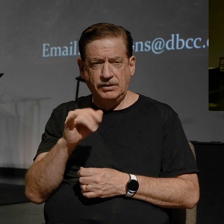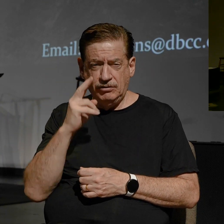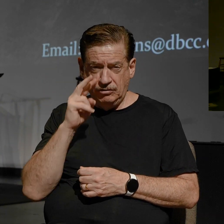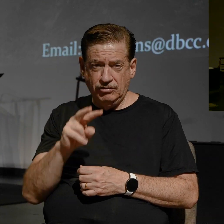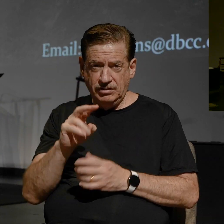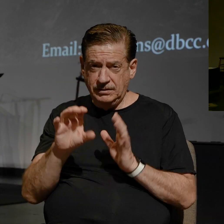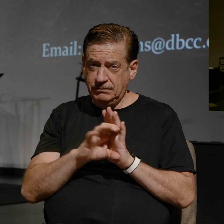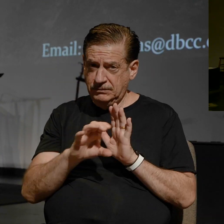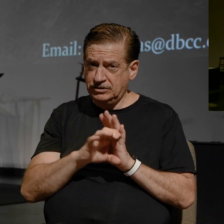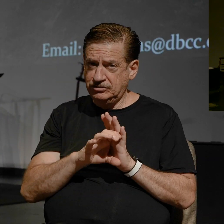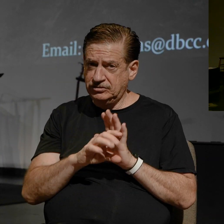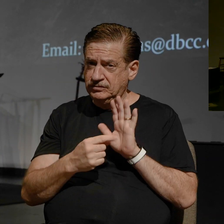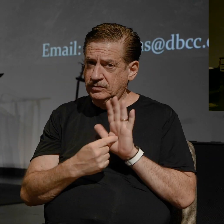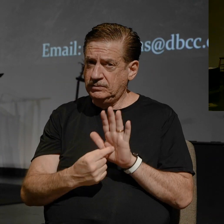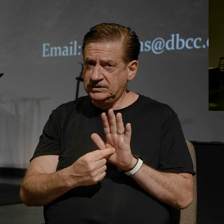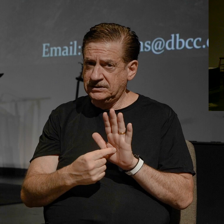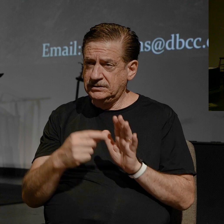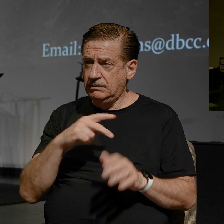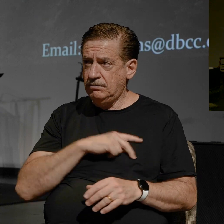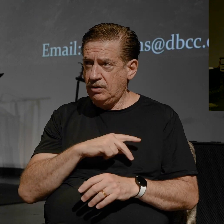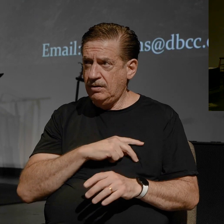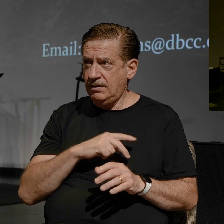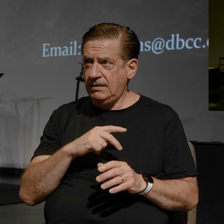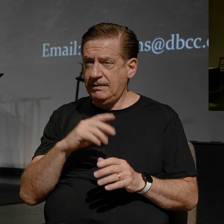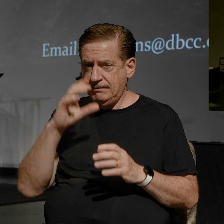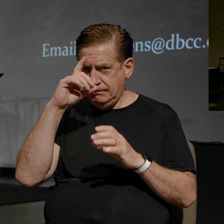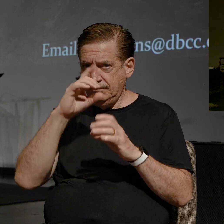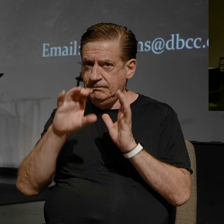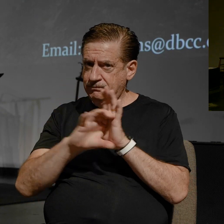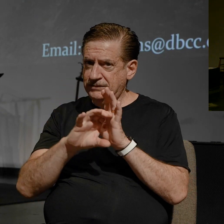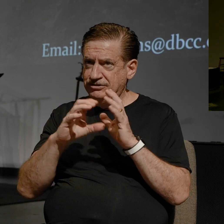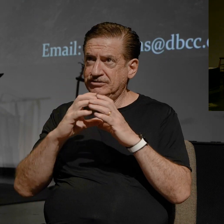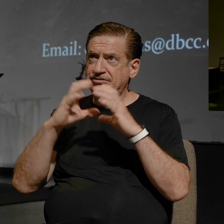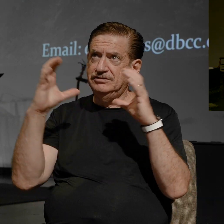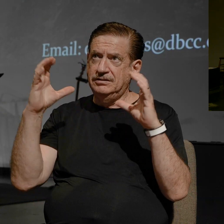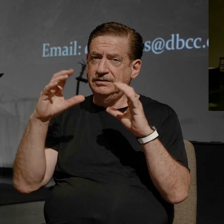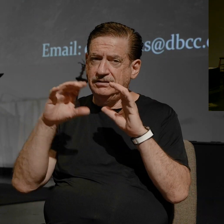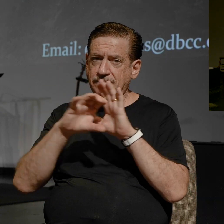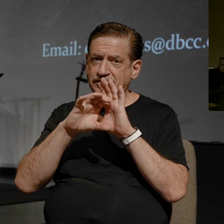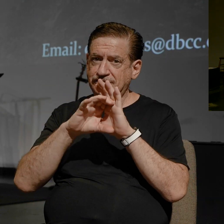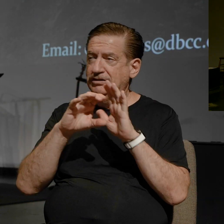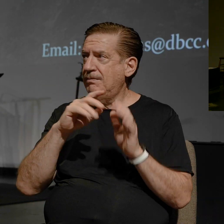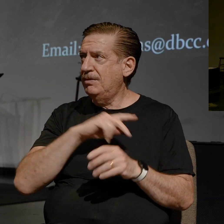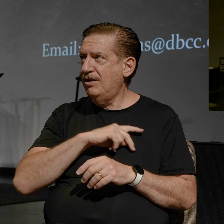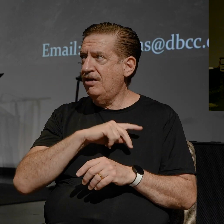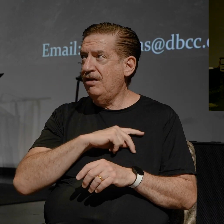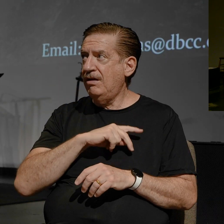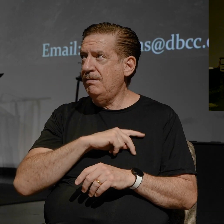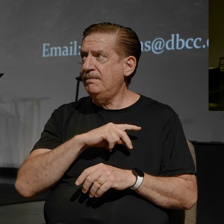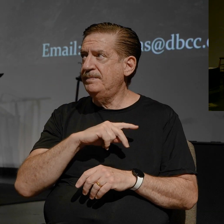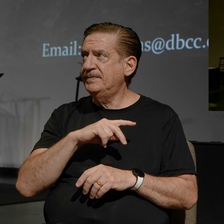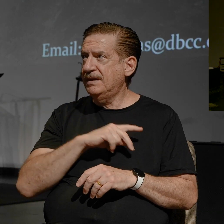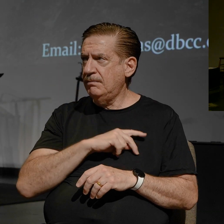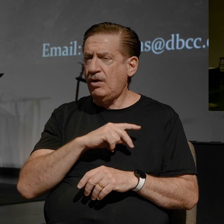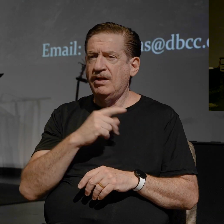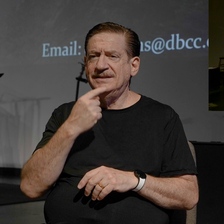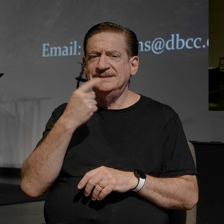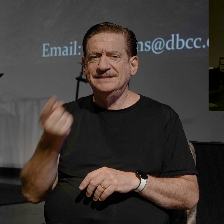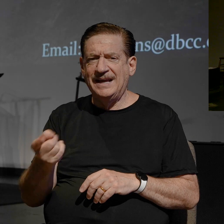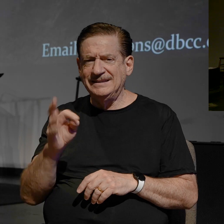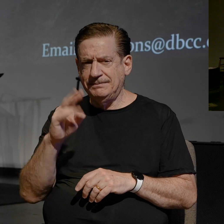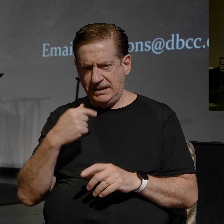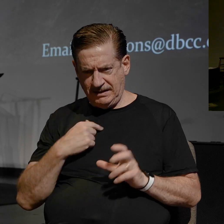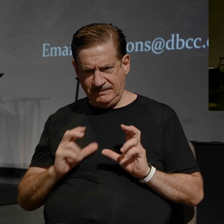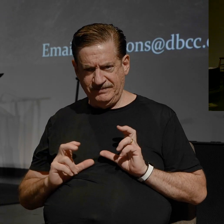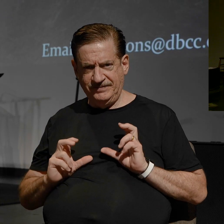pitcher represents Paul. Pitcher, Paul. Helpful, right? Paul's telling Timothy, look, I've invested